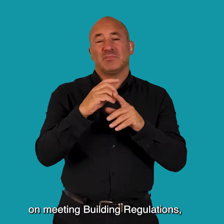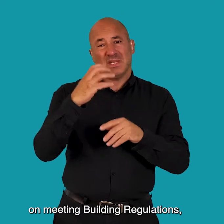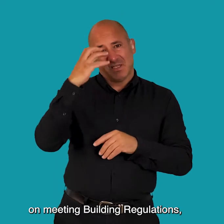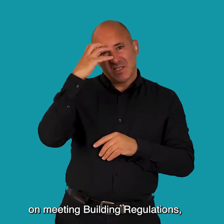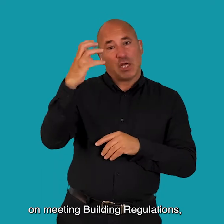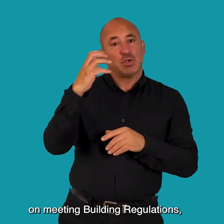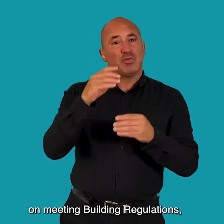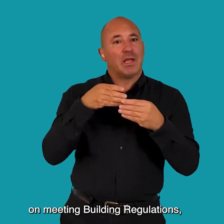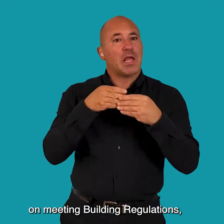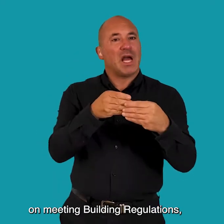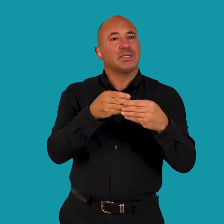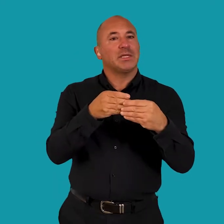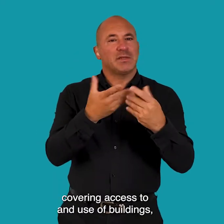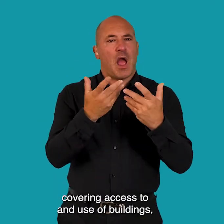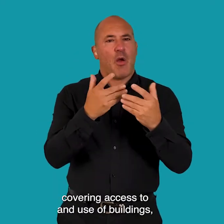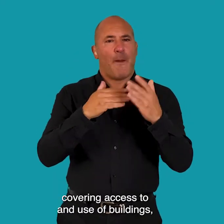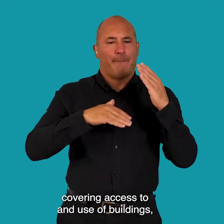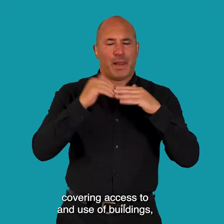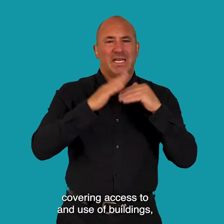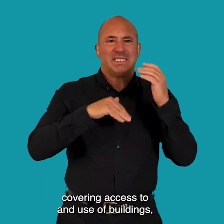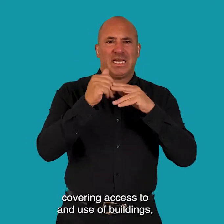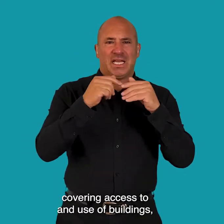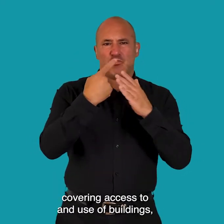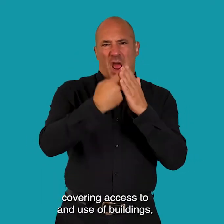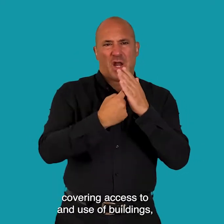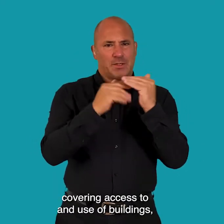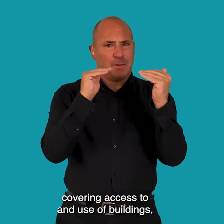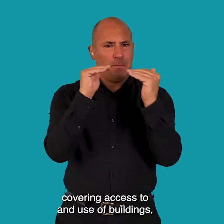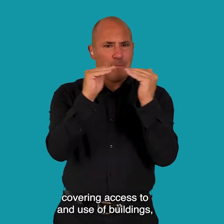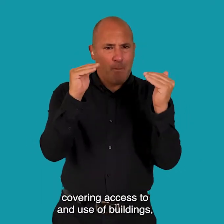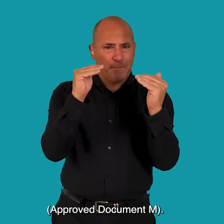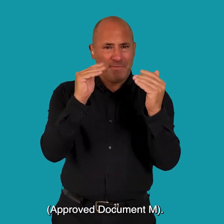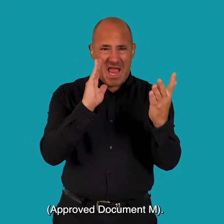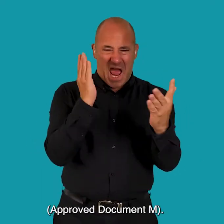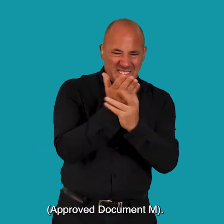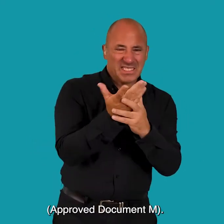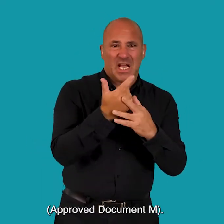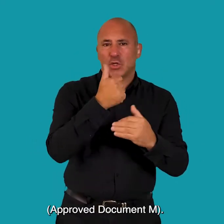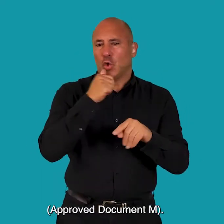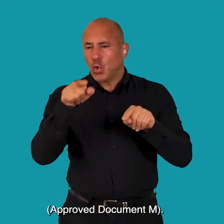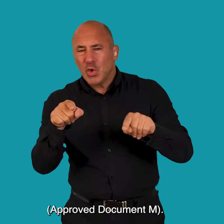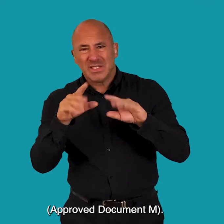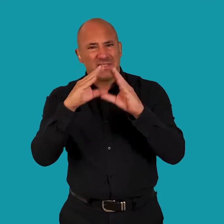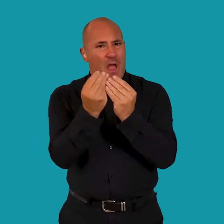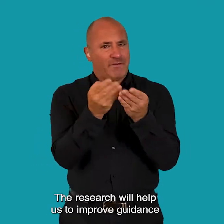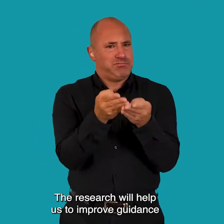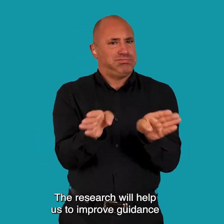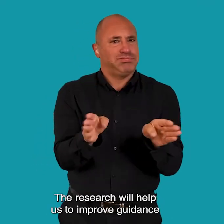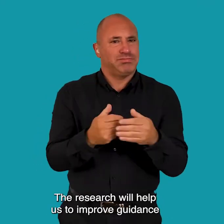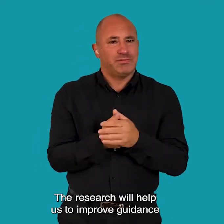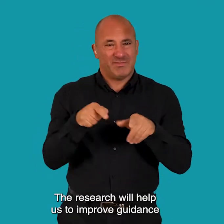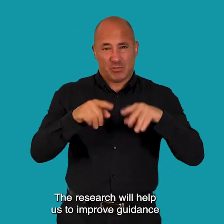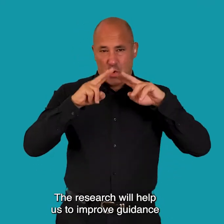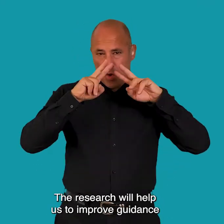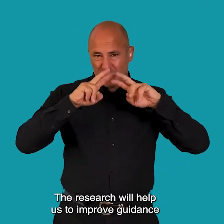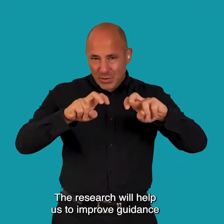building regulations covering access to and use of buildings, approved document M. The research will help us to